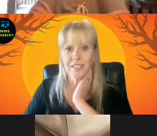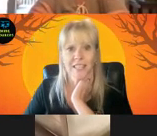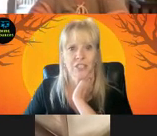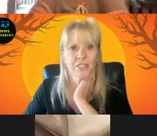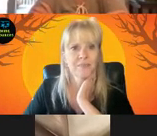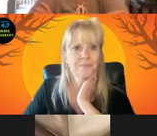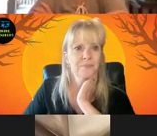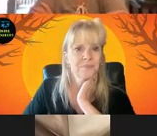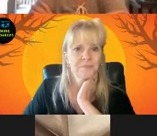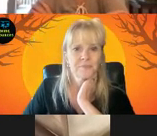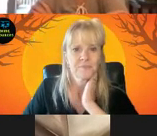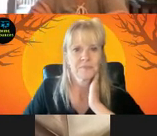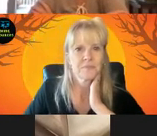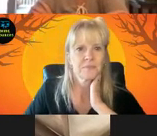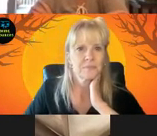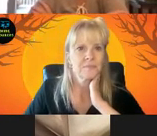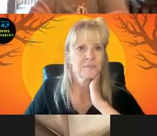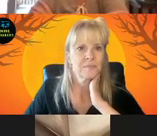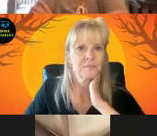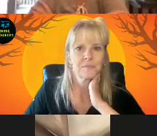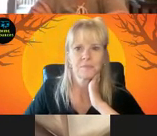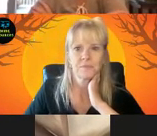mics for discussion.